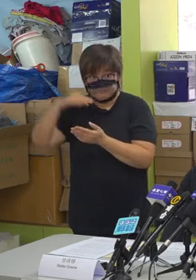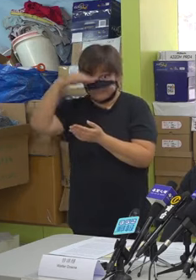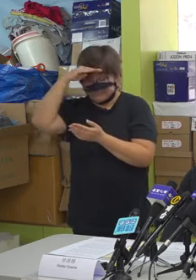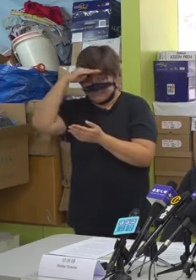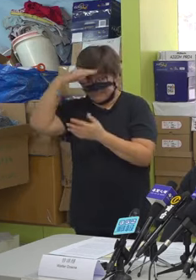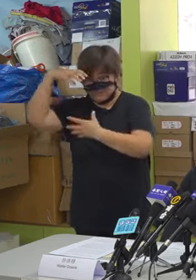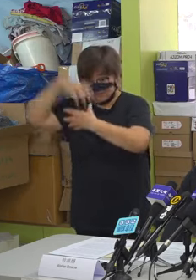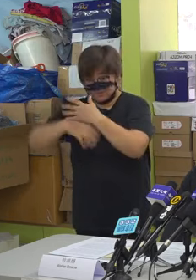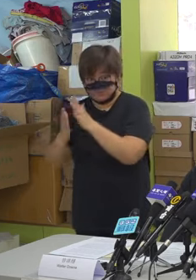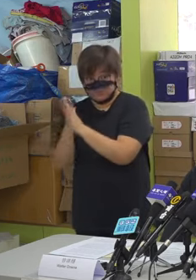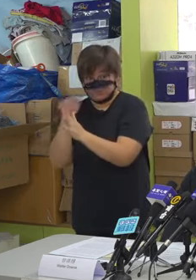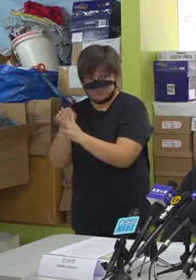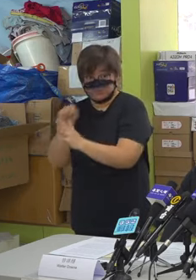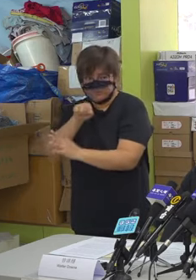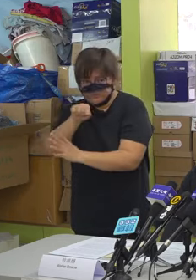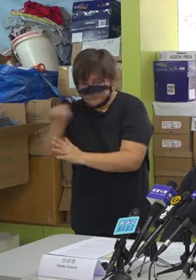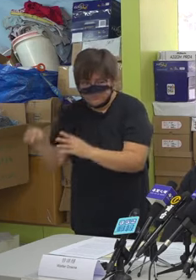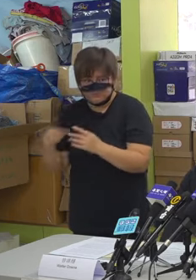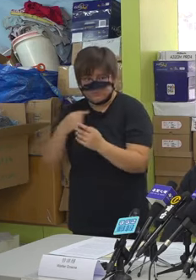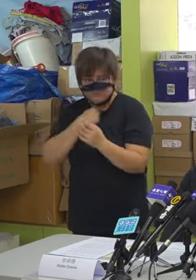demilitarization in the police force.